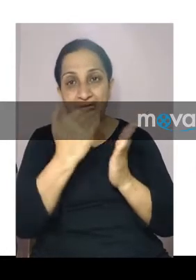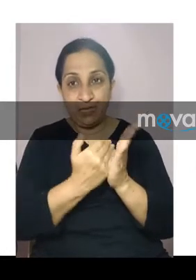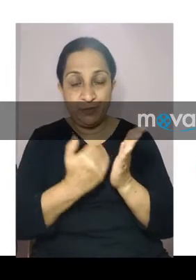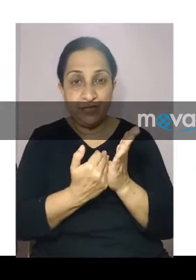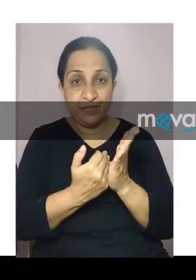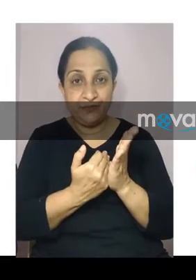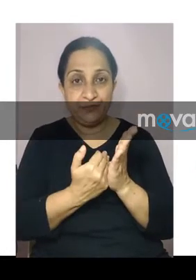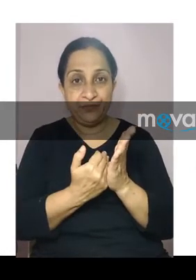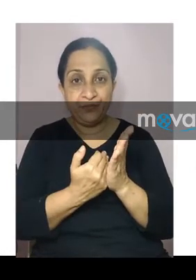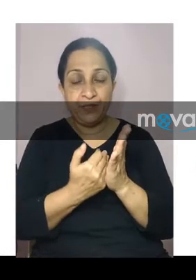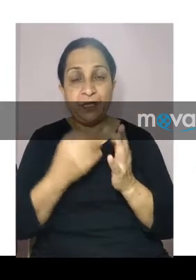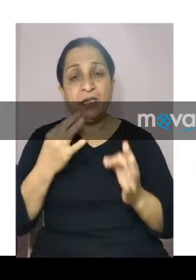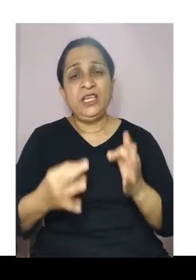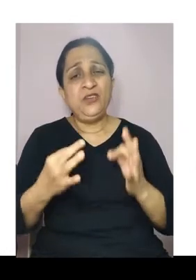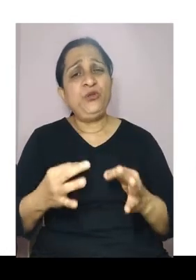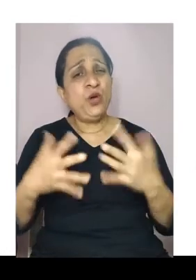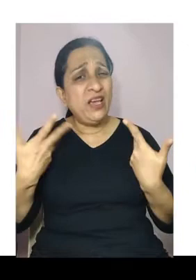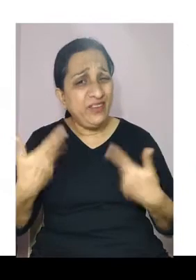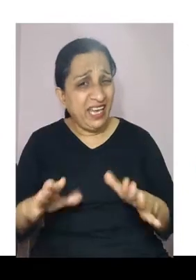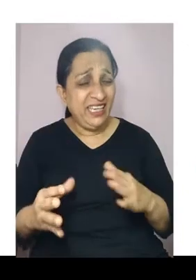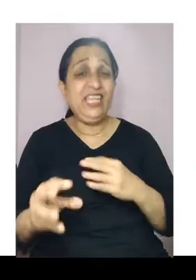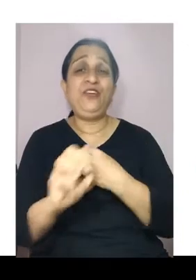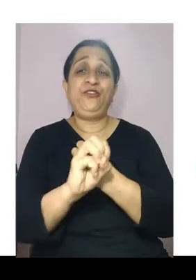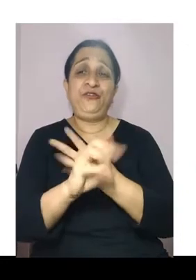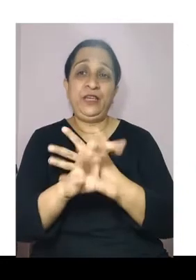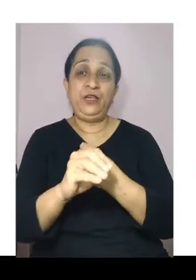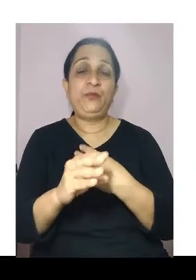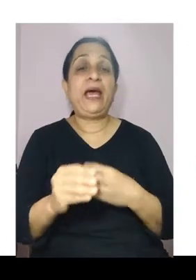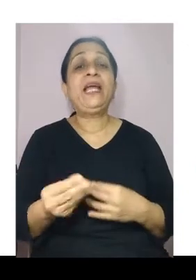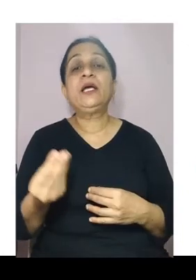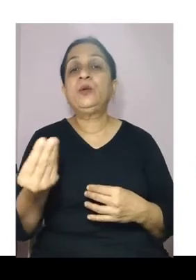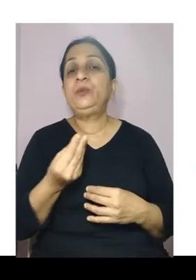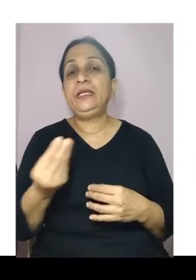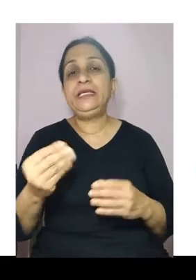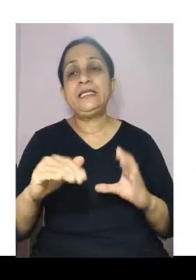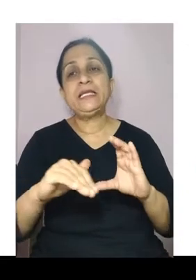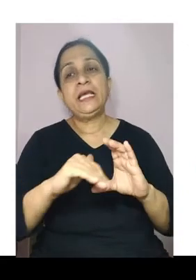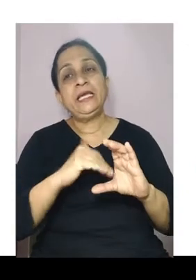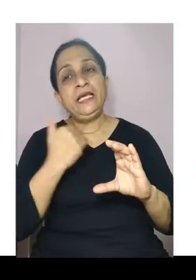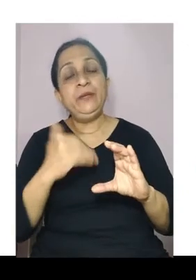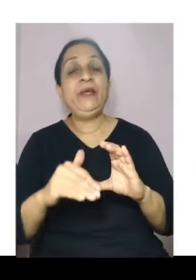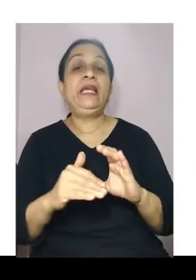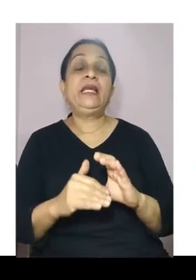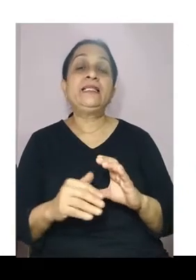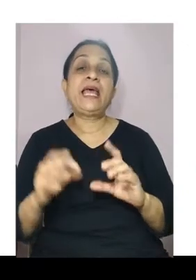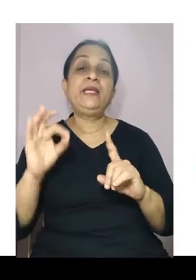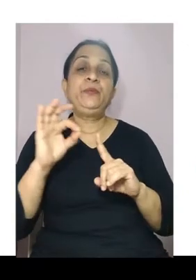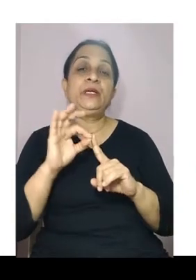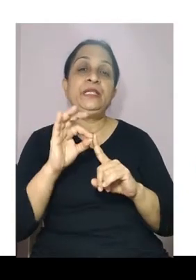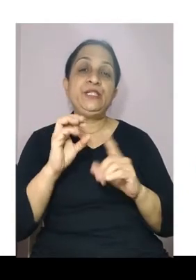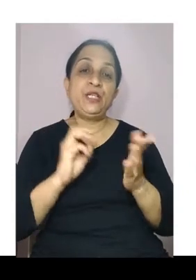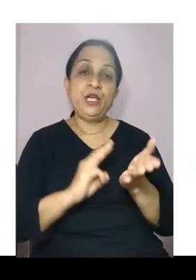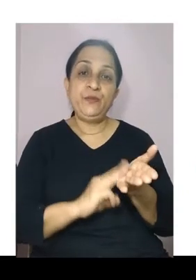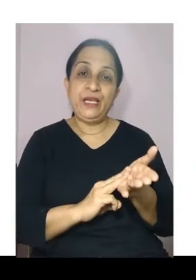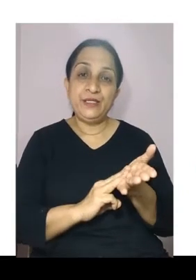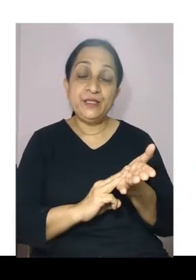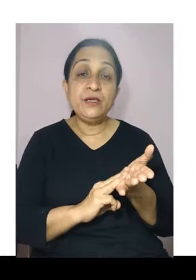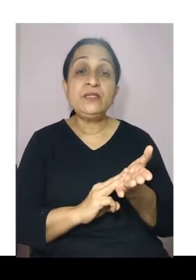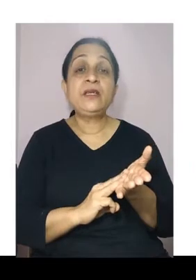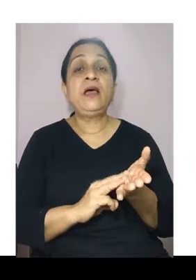ITI syllabus. If you have any feedback, please email us at